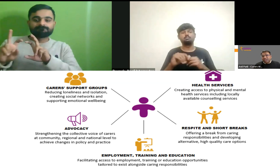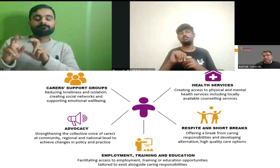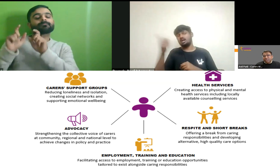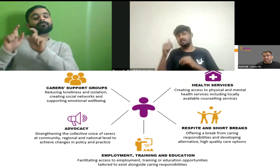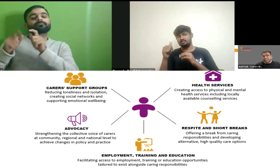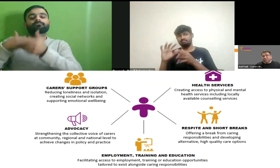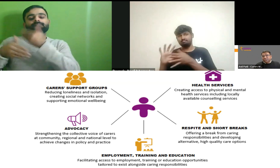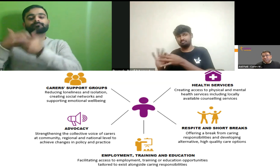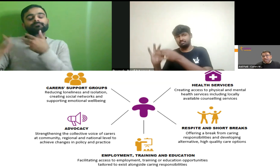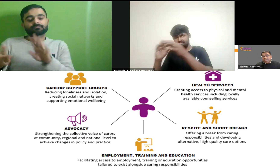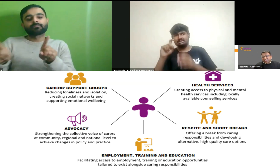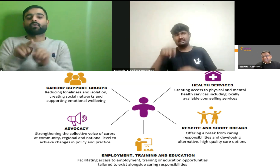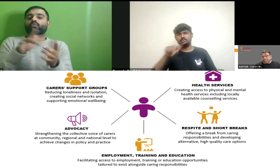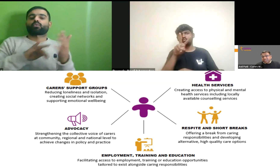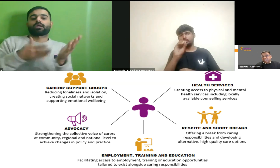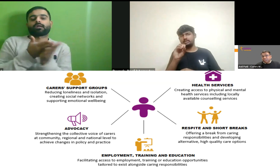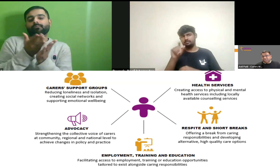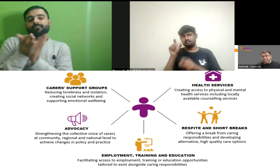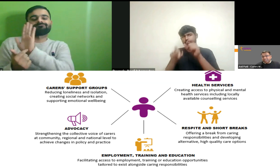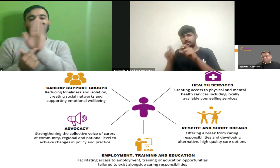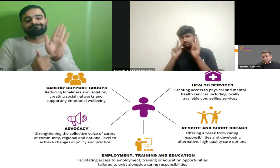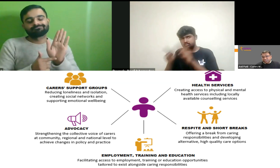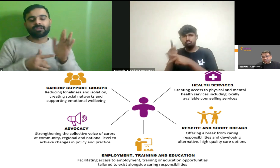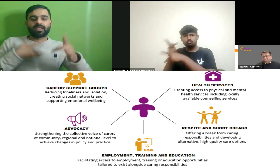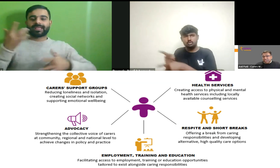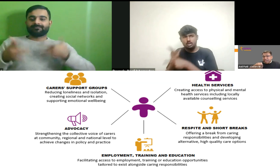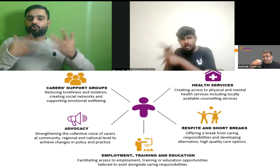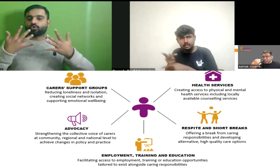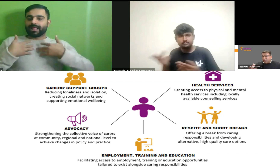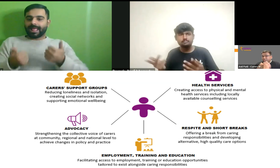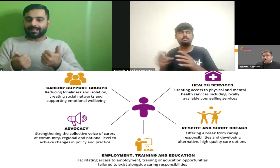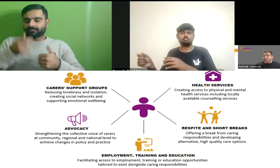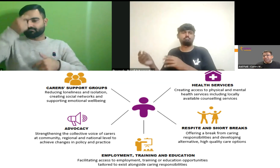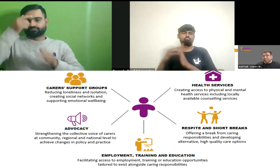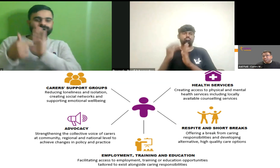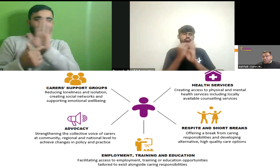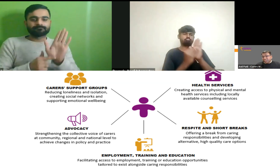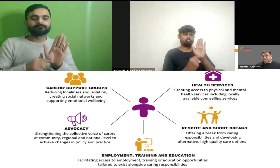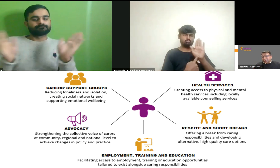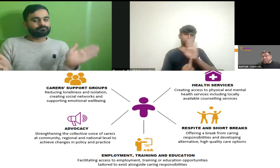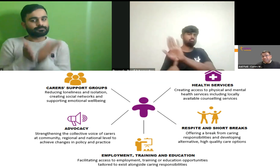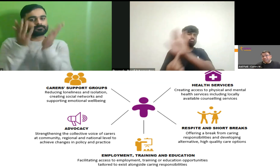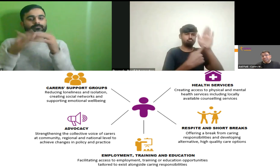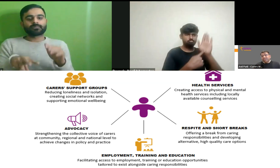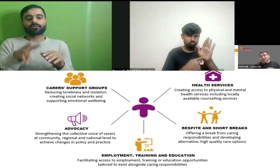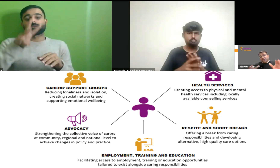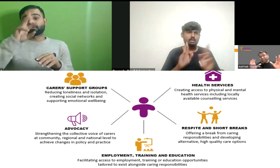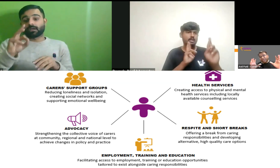that way, we're able to address their emotional health issues. And we have promoted more than